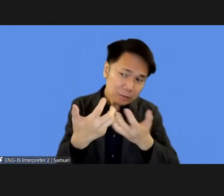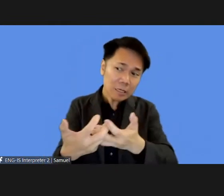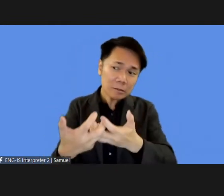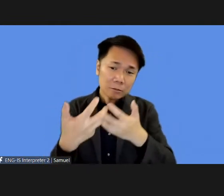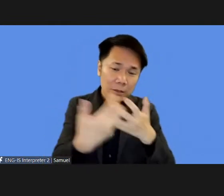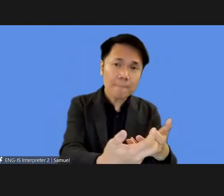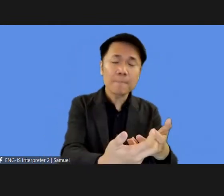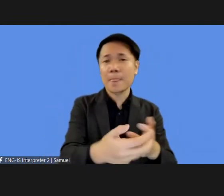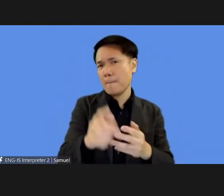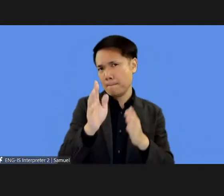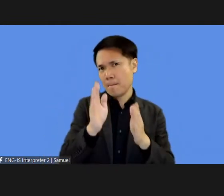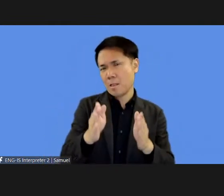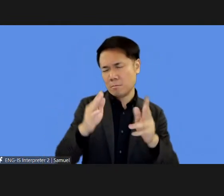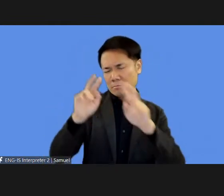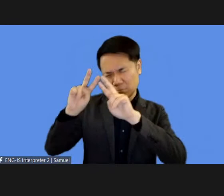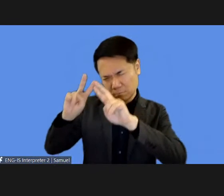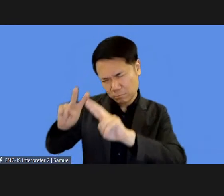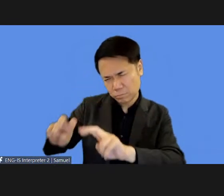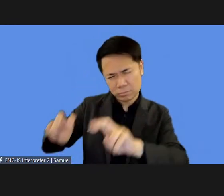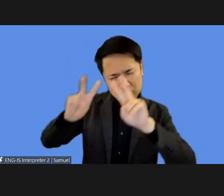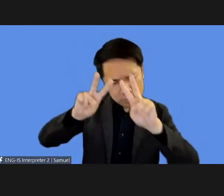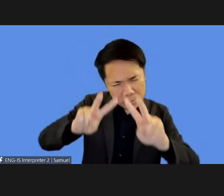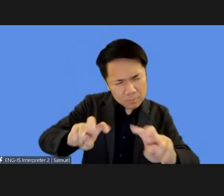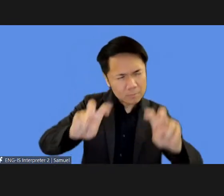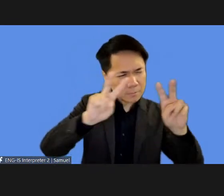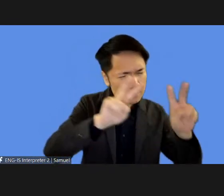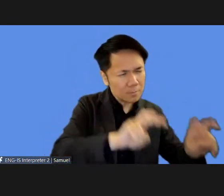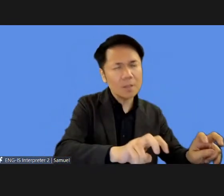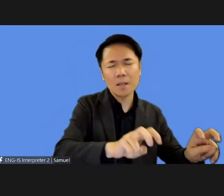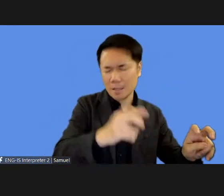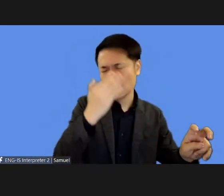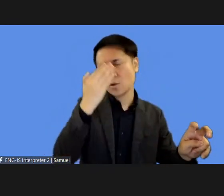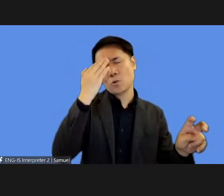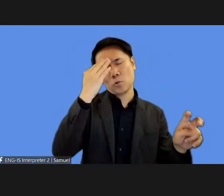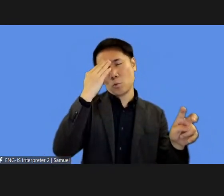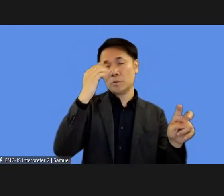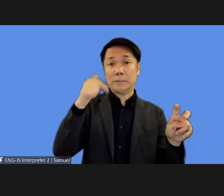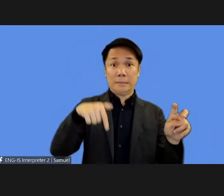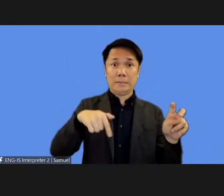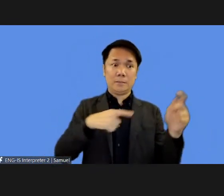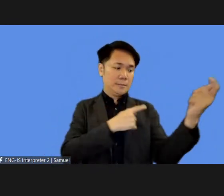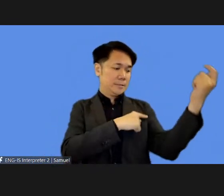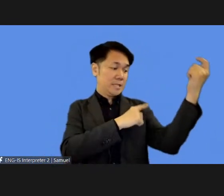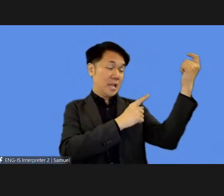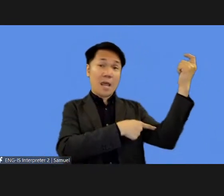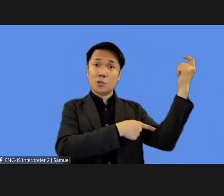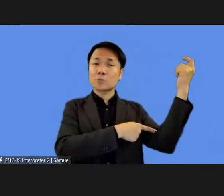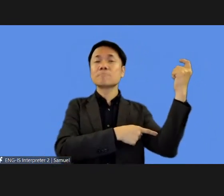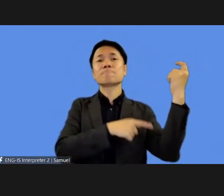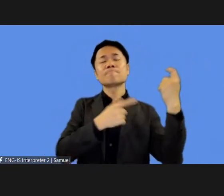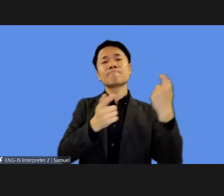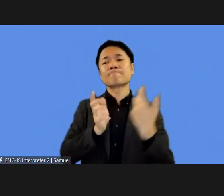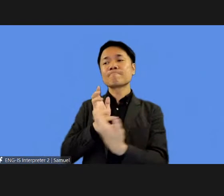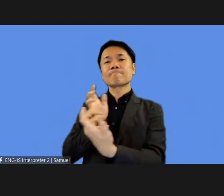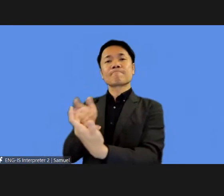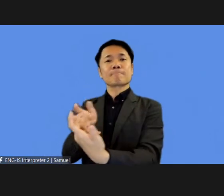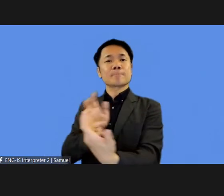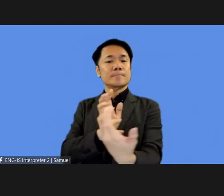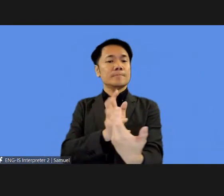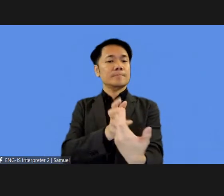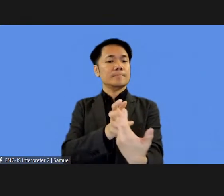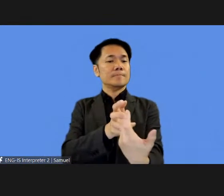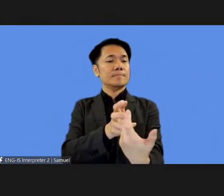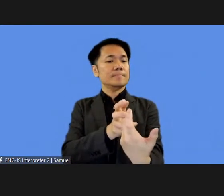level, regional household level data on how energy is produced and used to better understand how